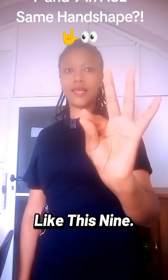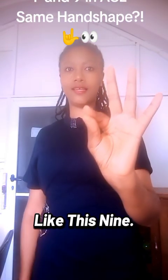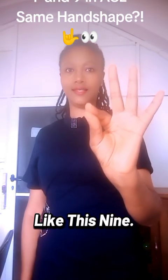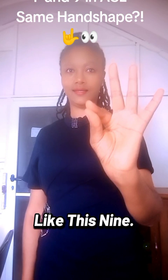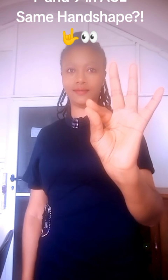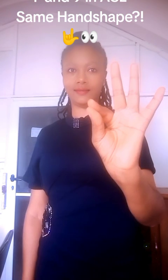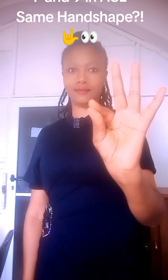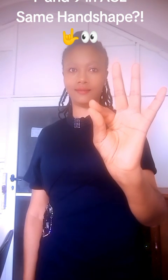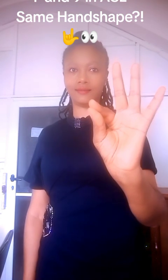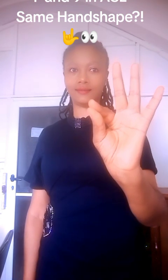9.